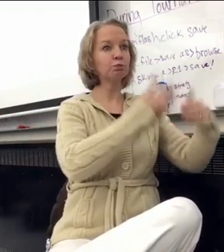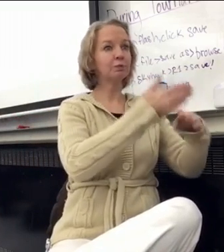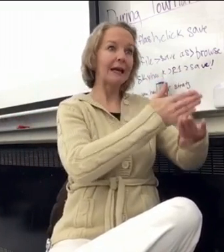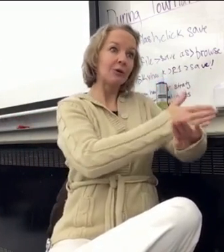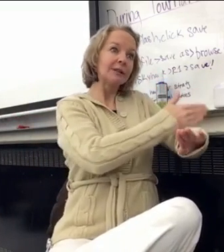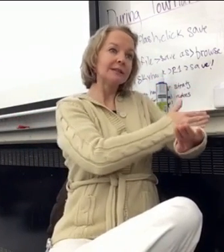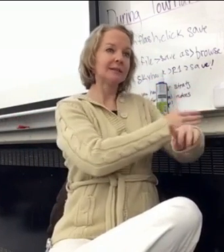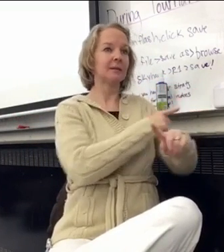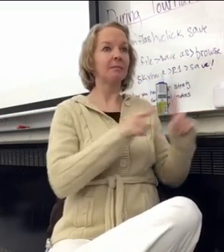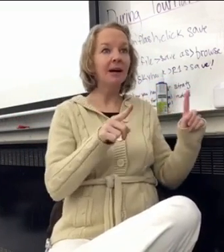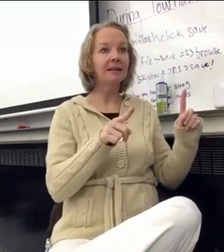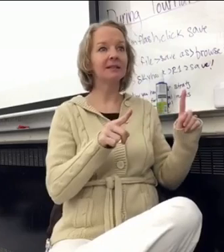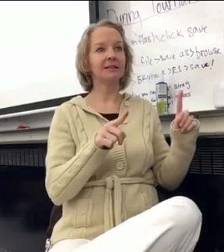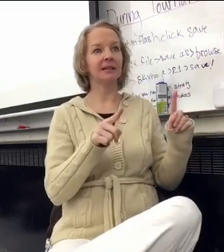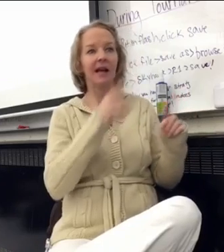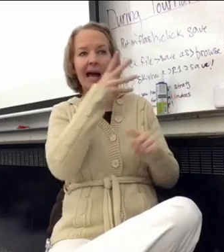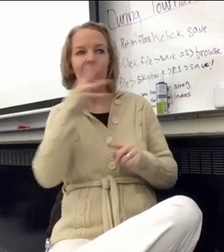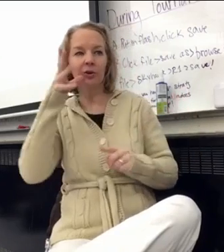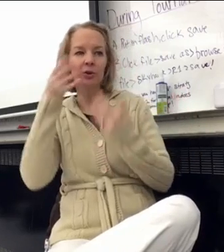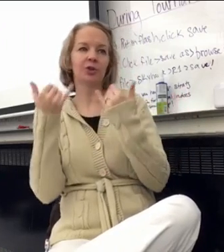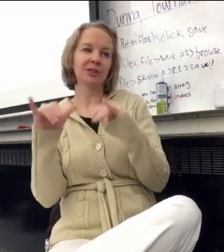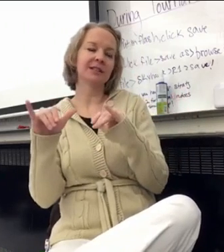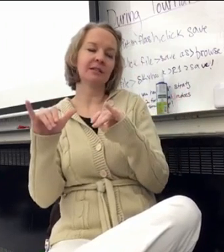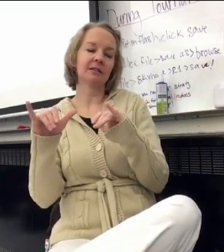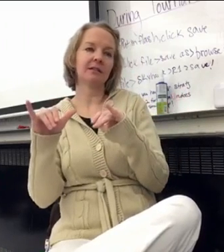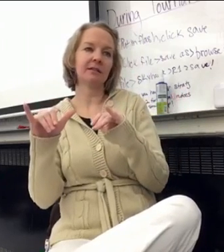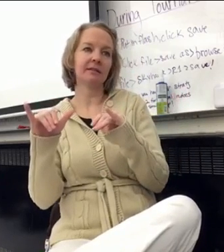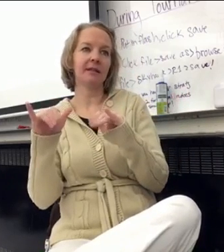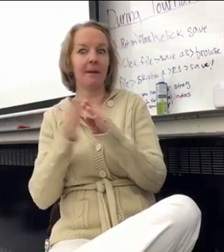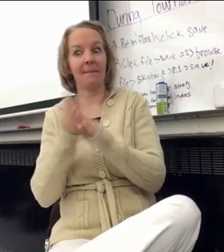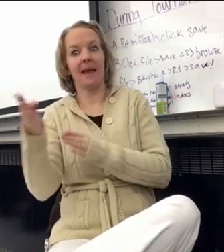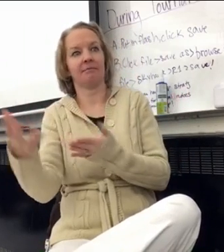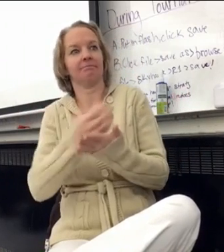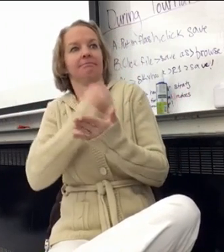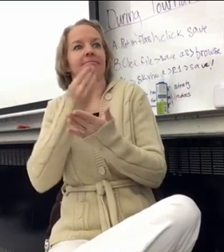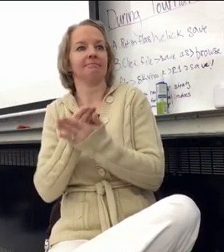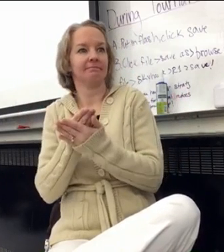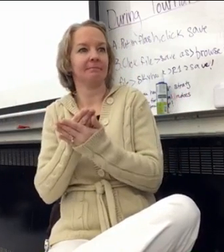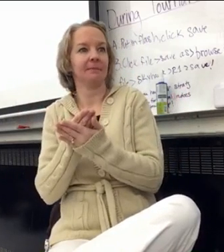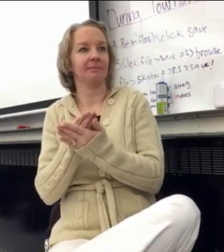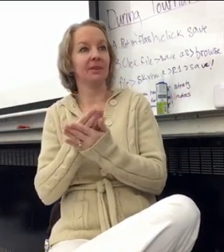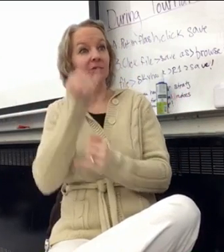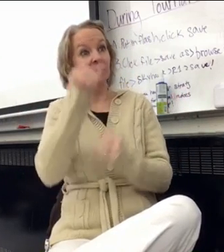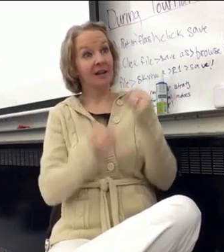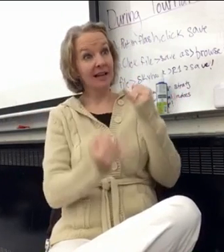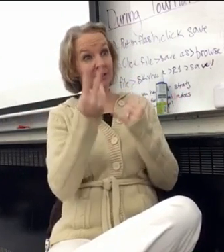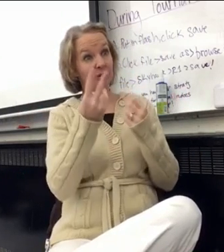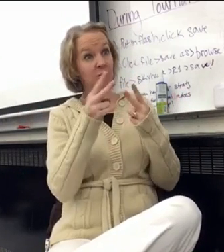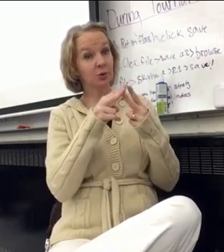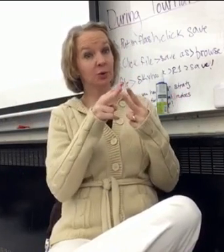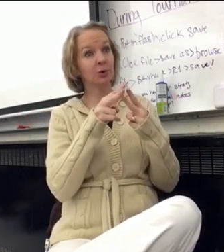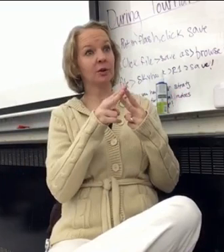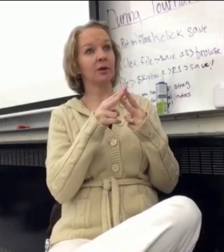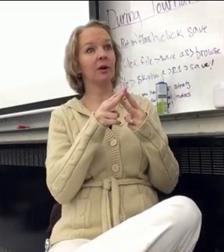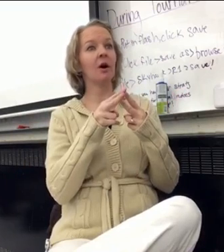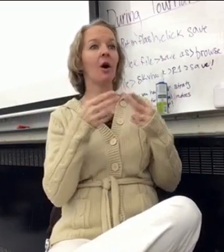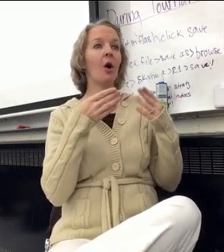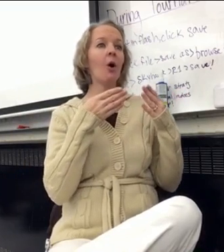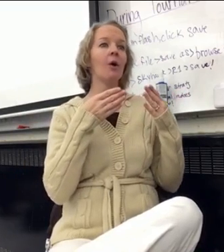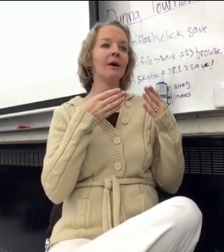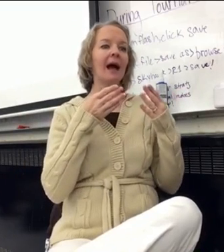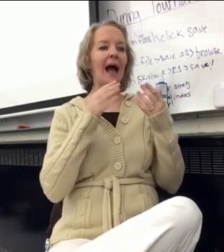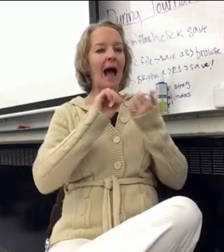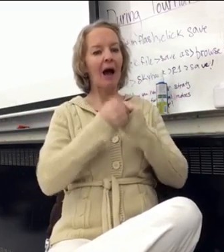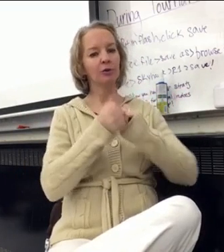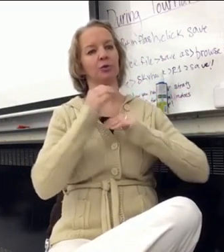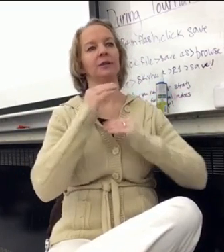However, agriculture is still going to be based on it. And the last two parts are going to be ways that they're going to begin to limit